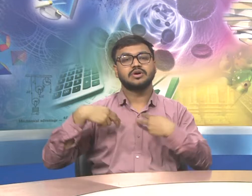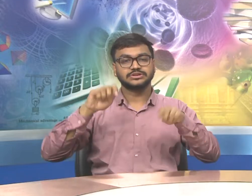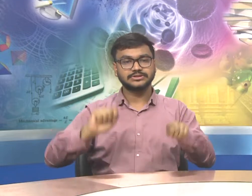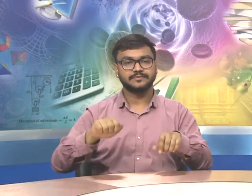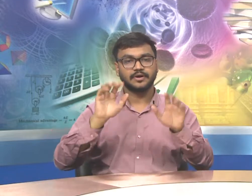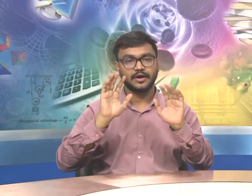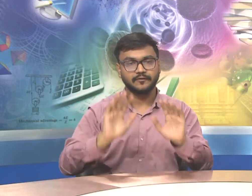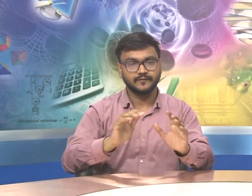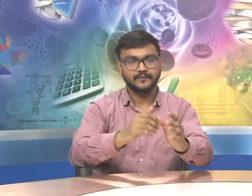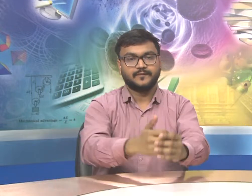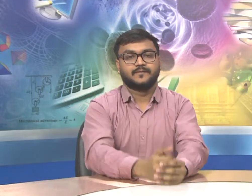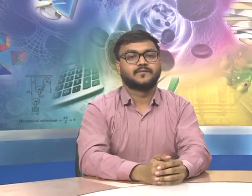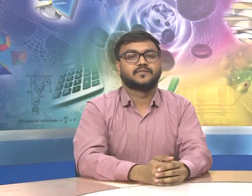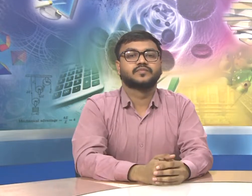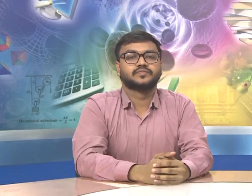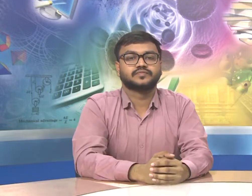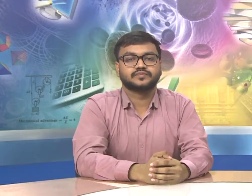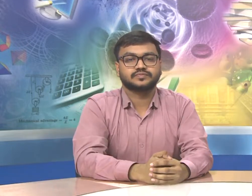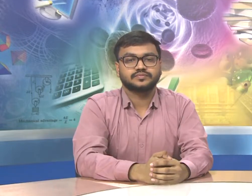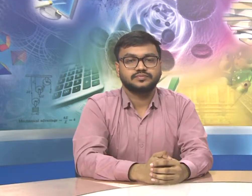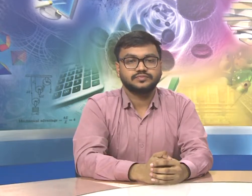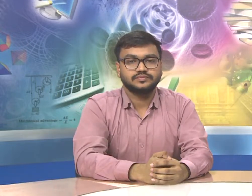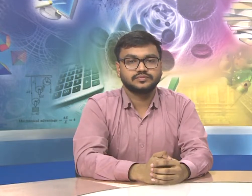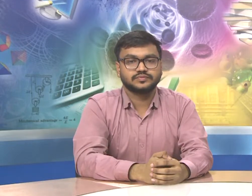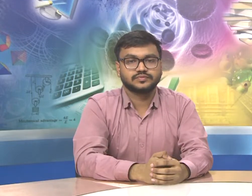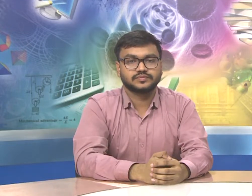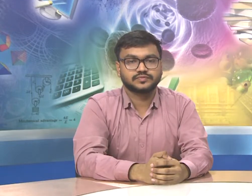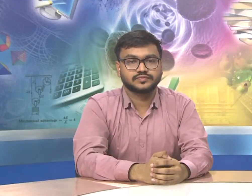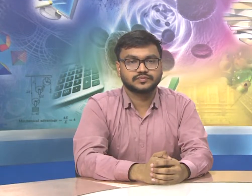which ensures equality before law.